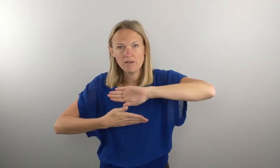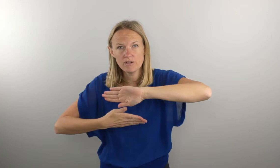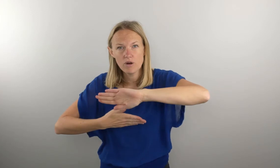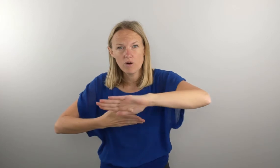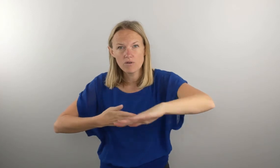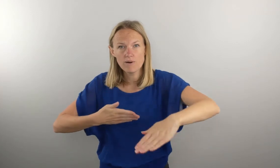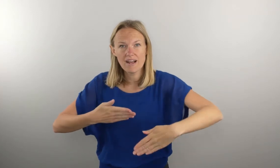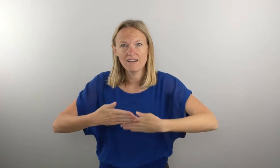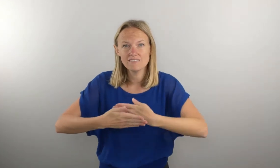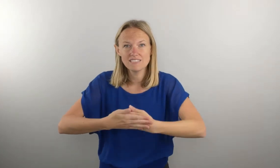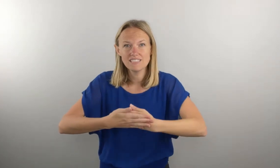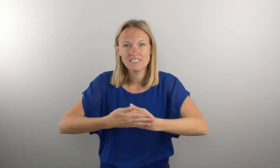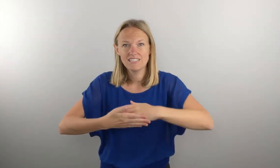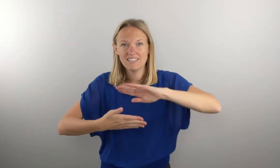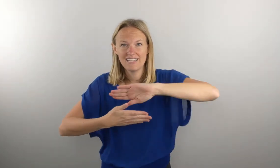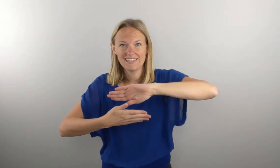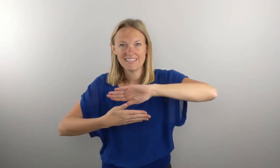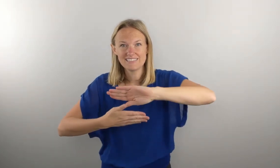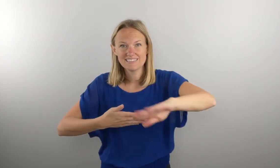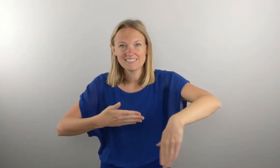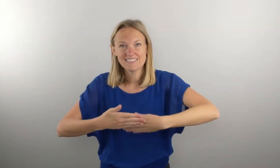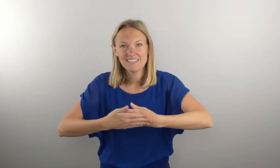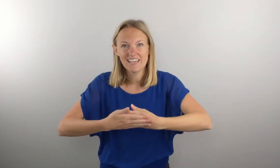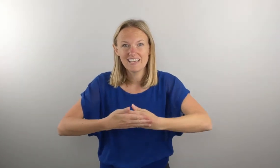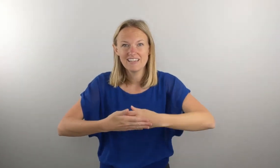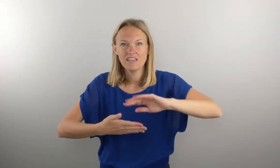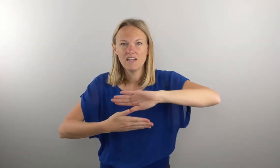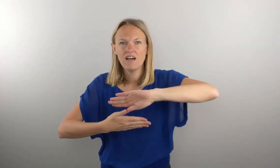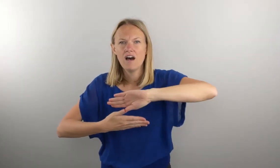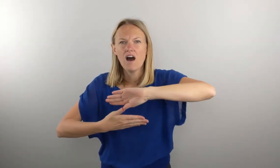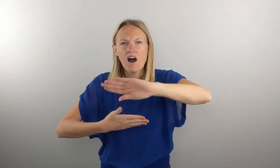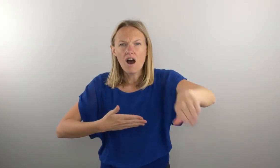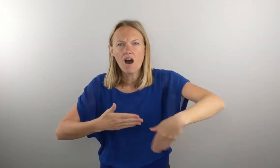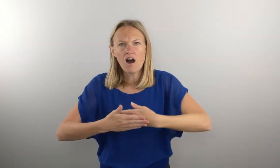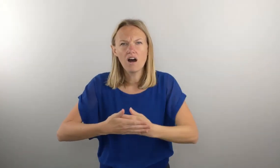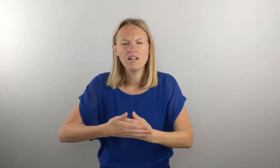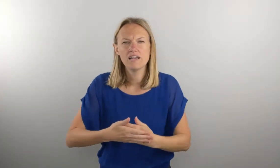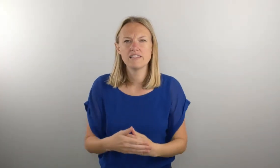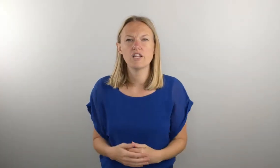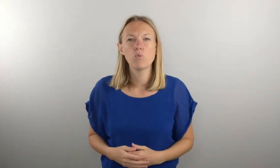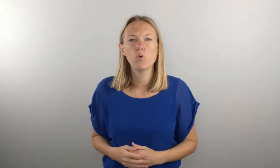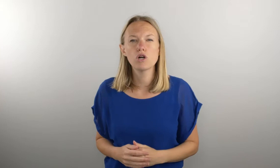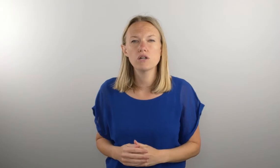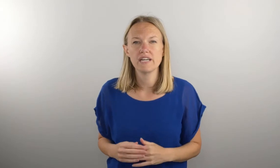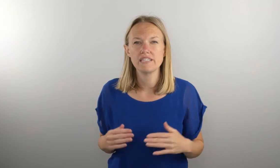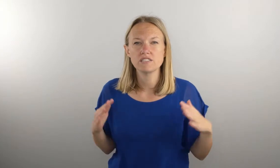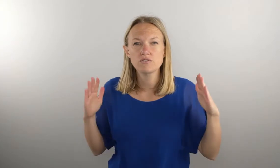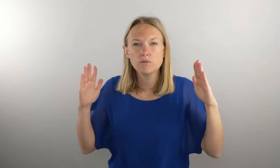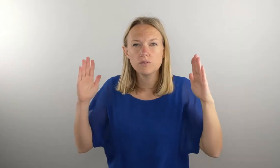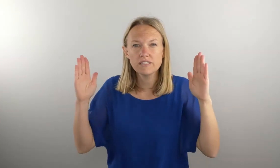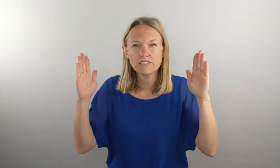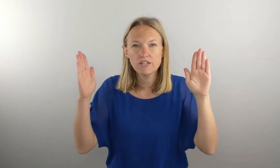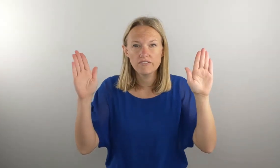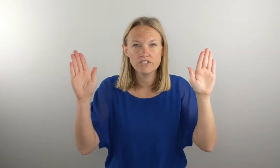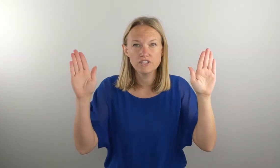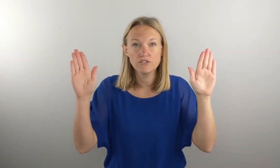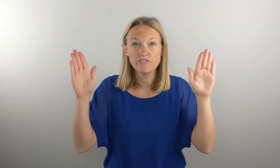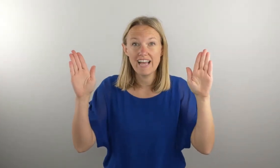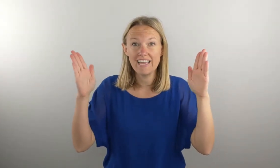go around like this. Okay? All, and then worries. So for worries, you have your 2 flat